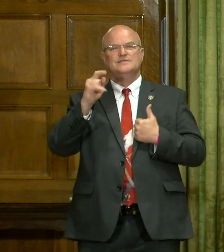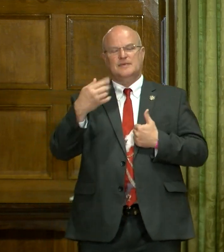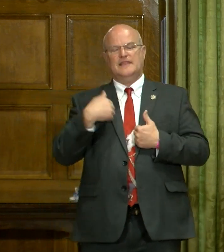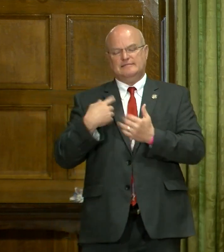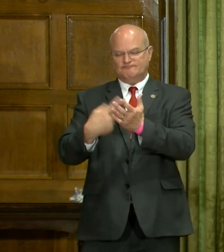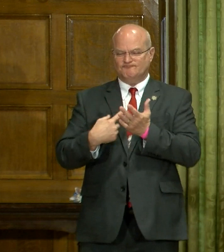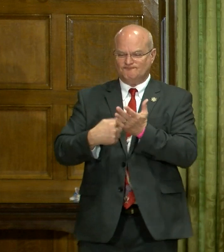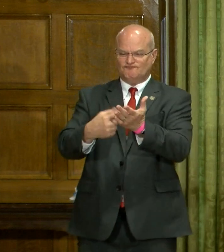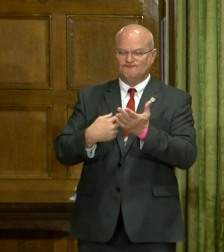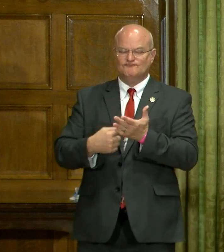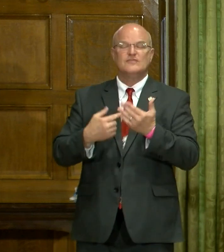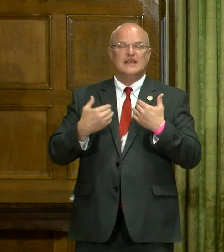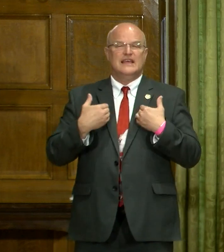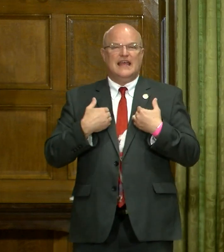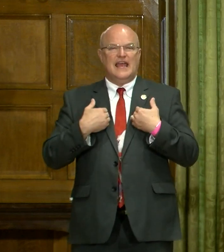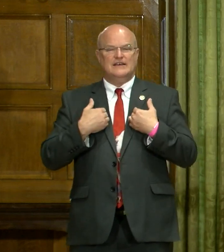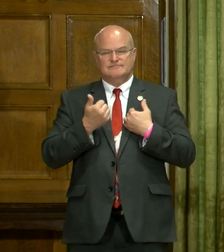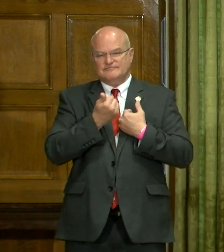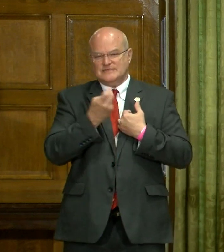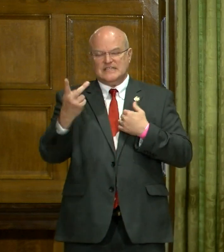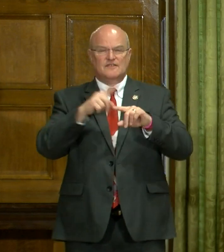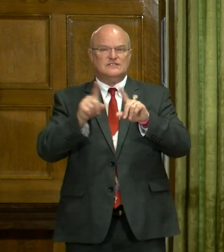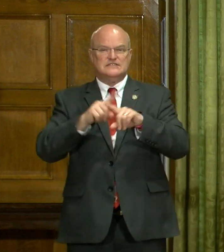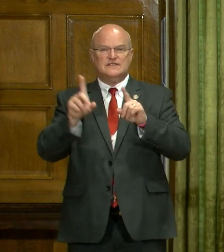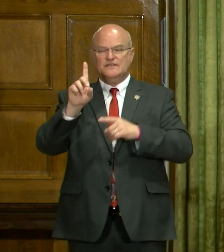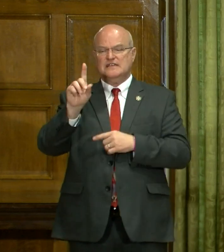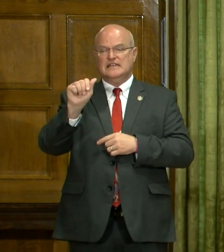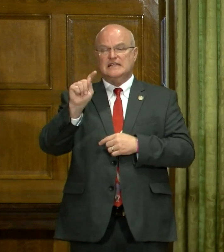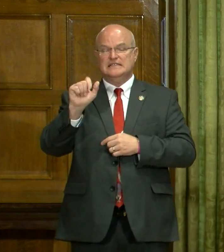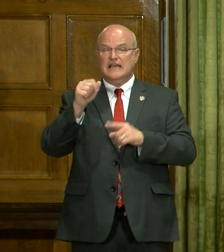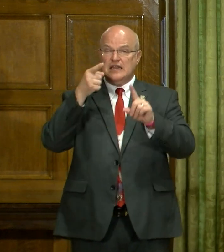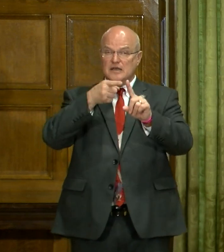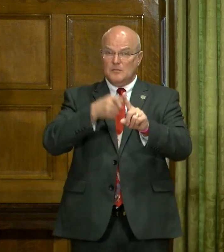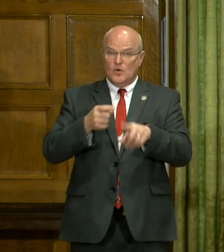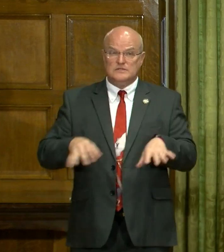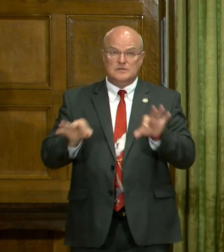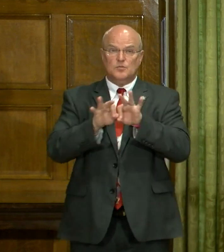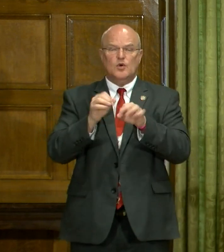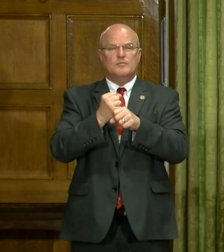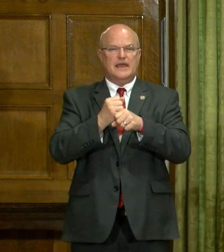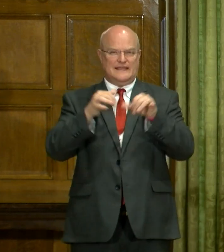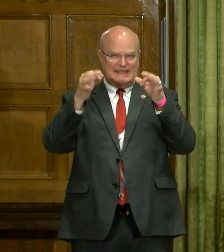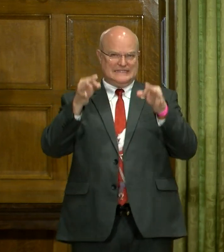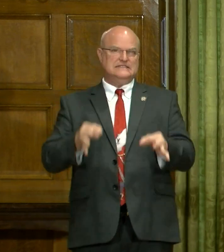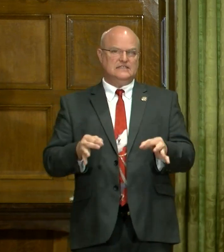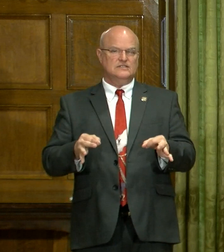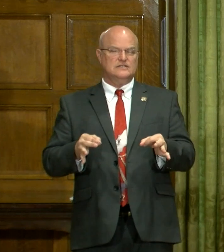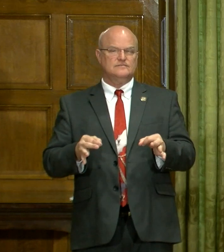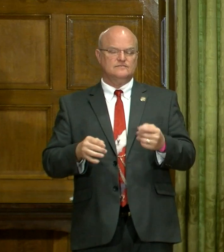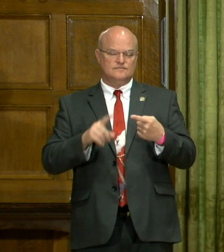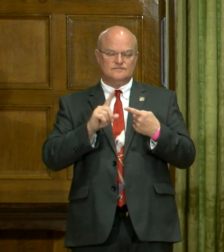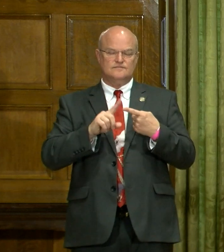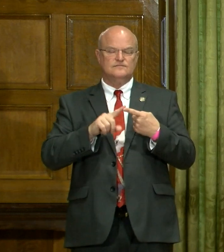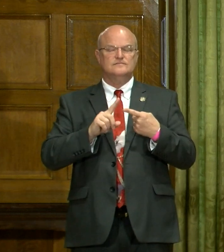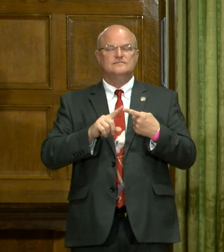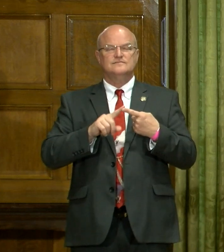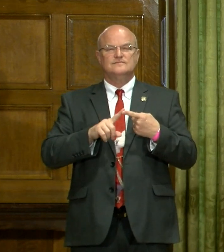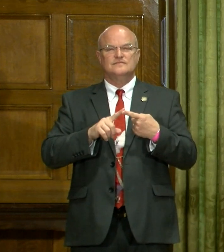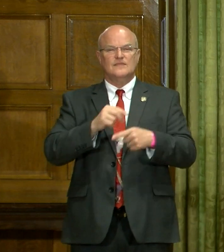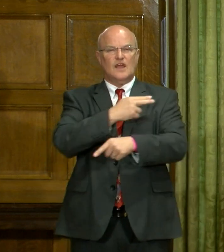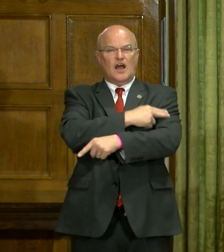this. And there's a number of different data points that are important in making that decision. One is